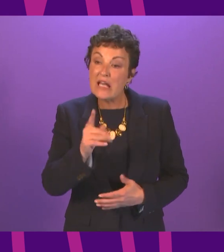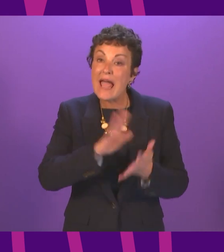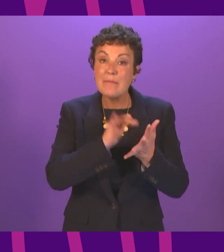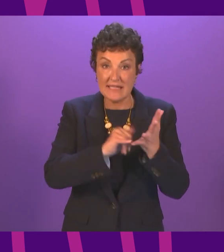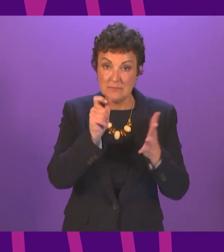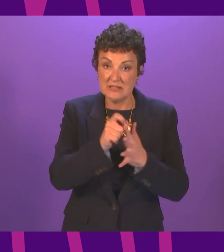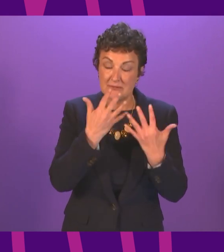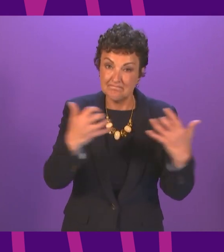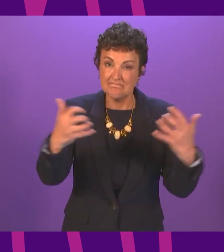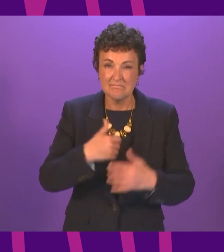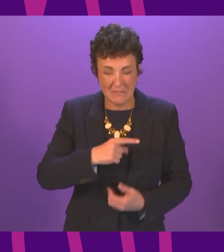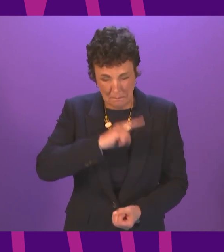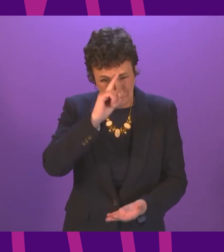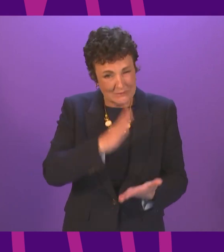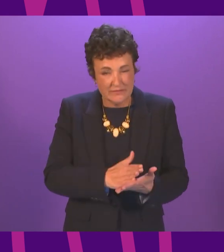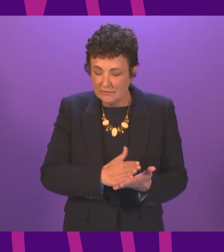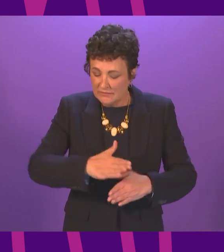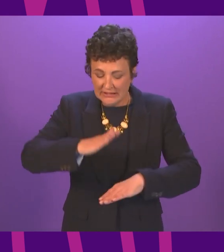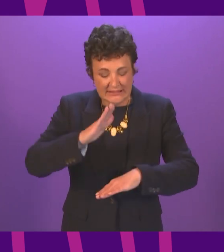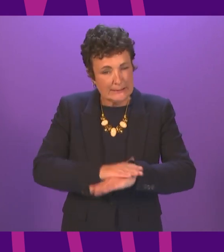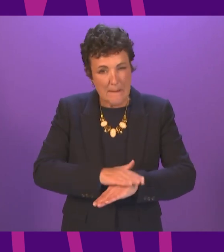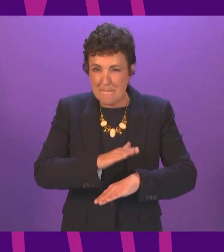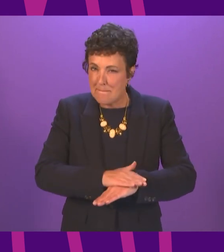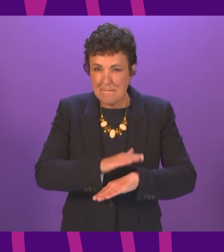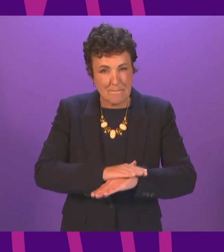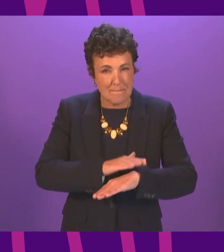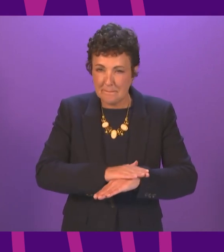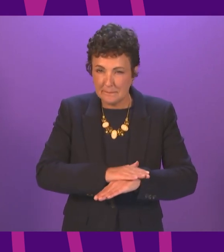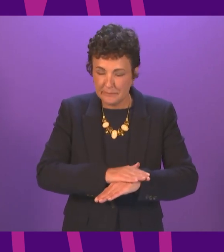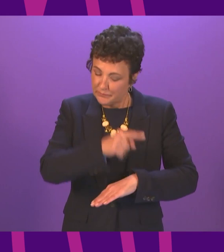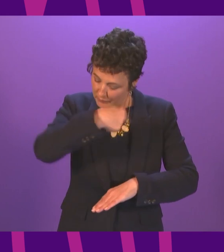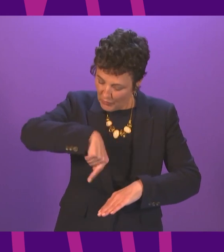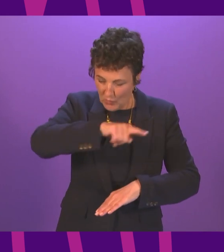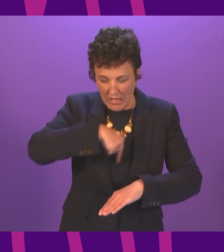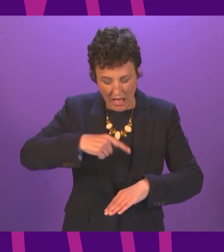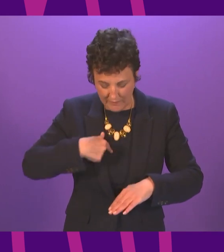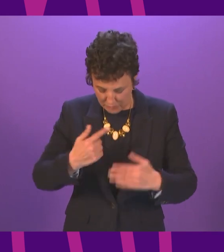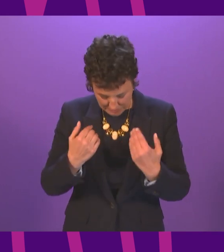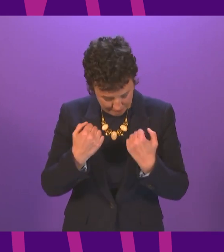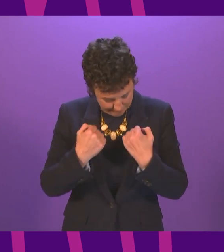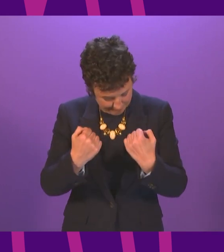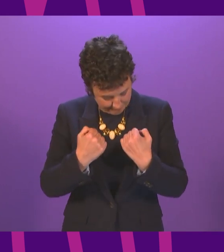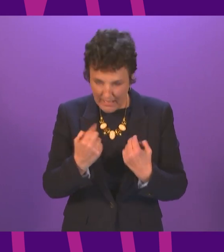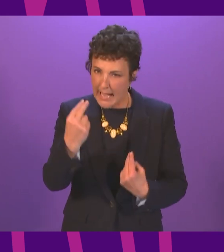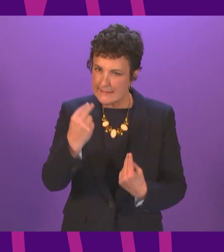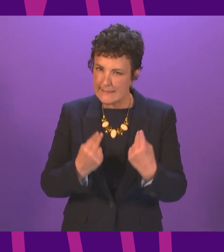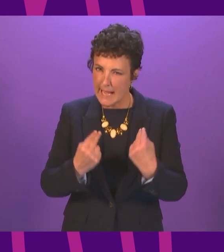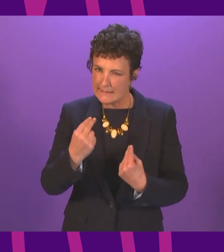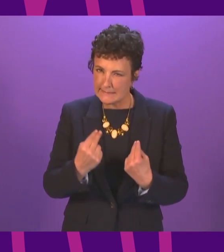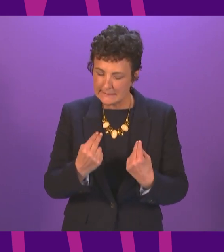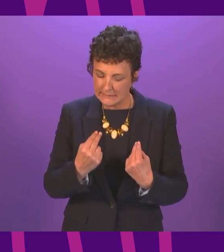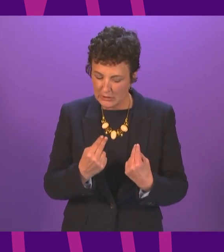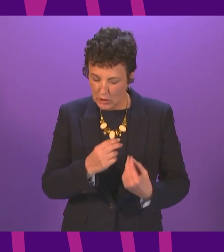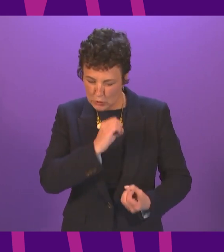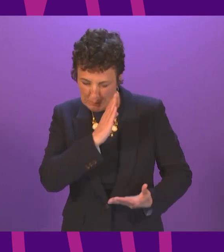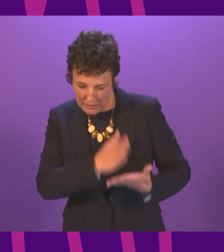I believe that the time has come for us to reassess how we measure the impact of this virus so that we can begin to fully